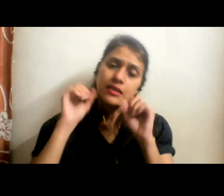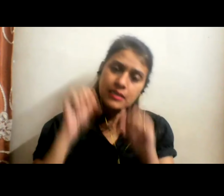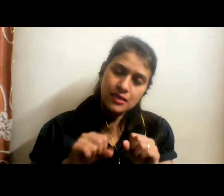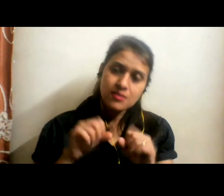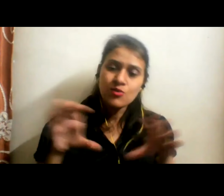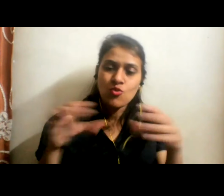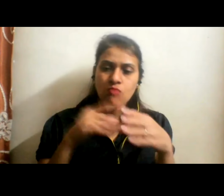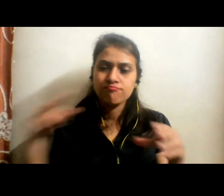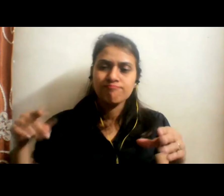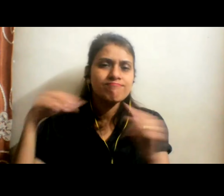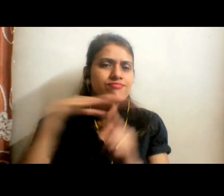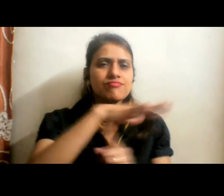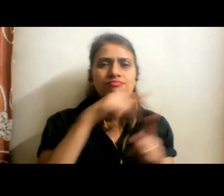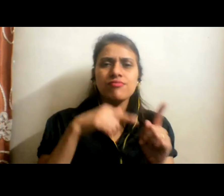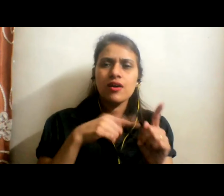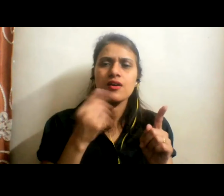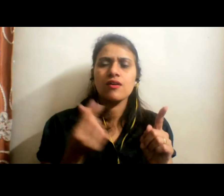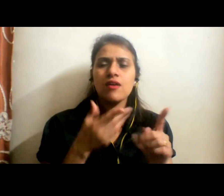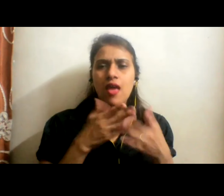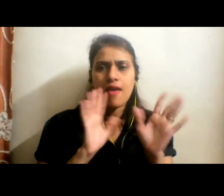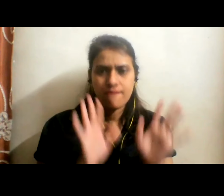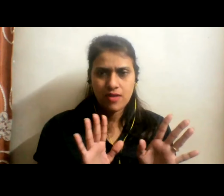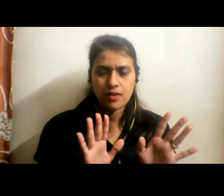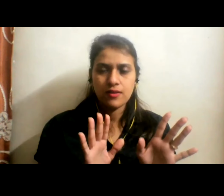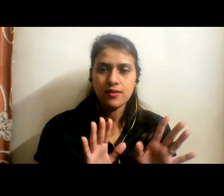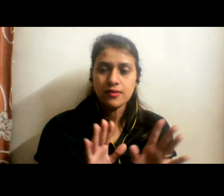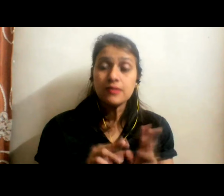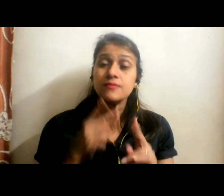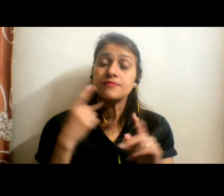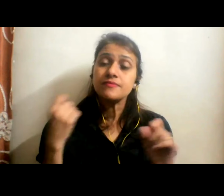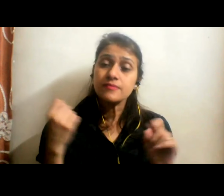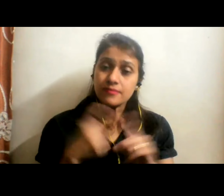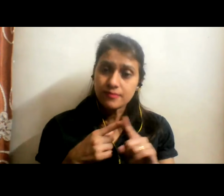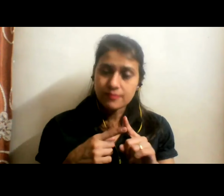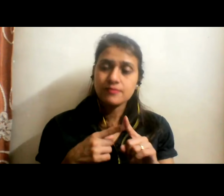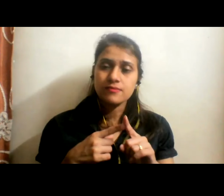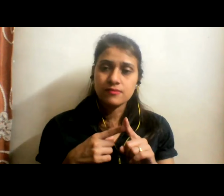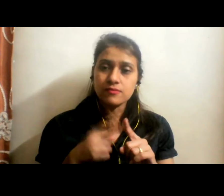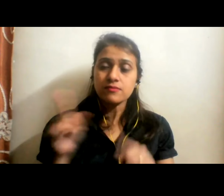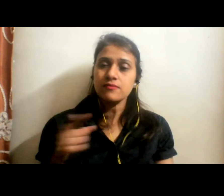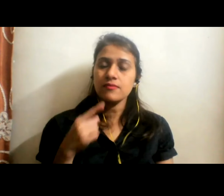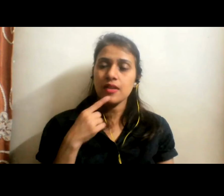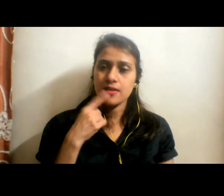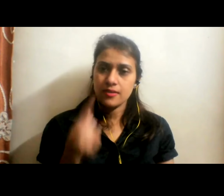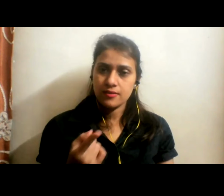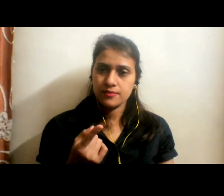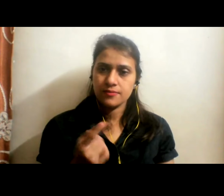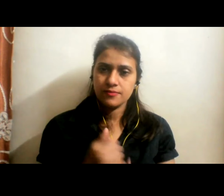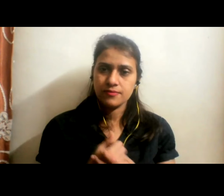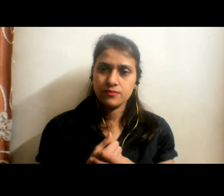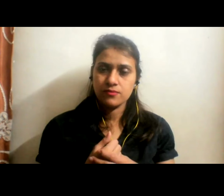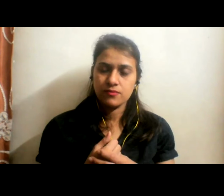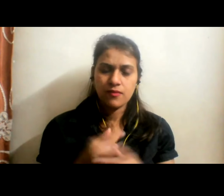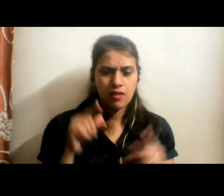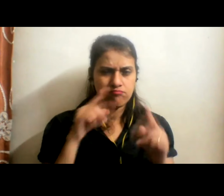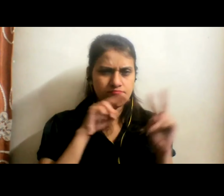marginality, and you want to work on those. So all of that then tells you what can be done. So if you are